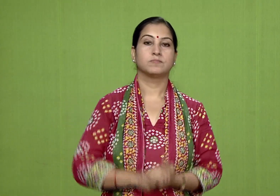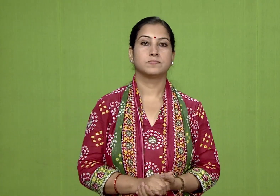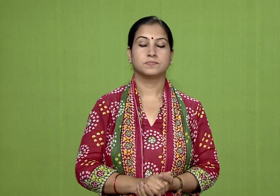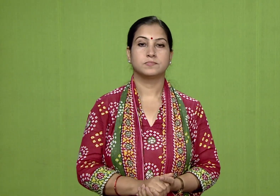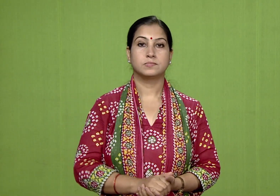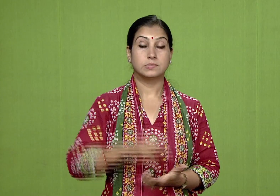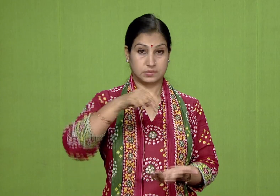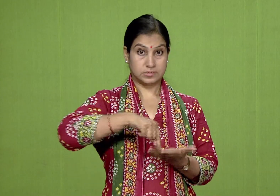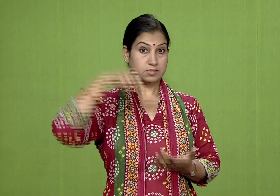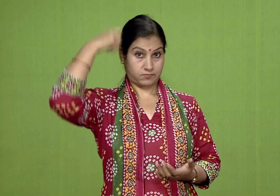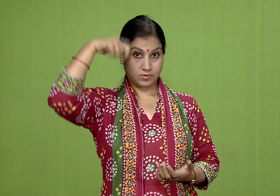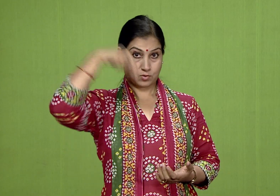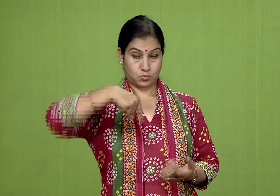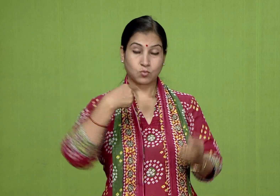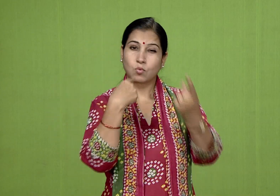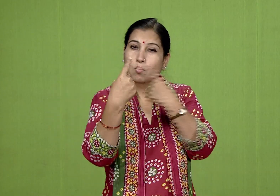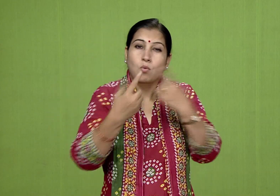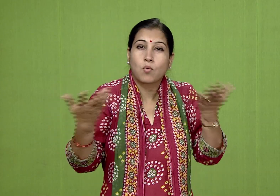In this video, we are going to talk about